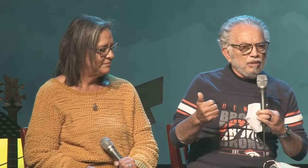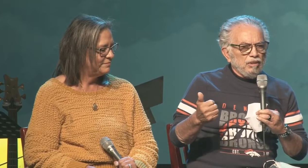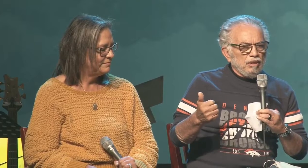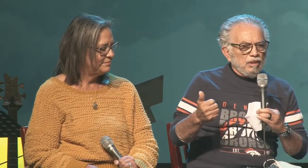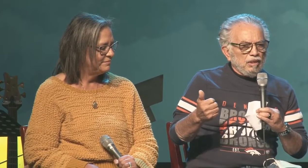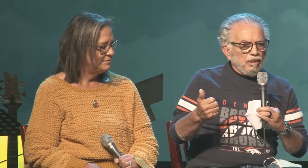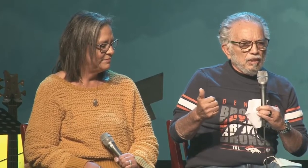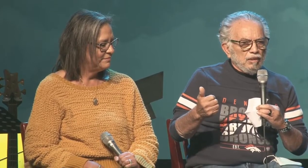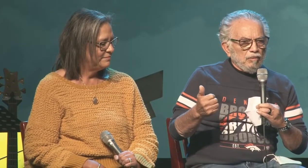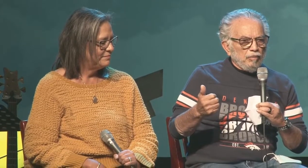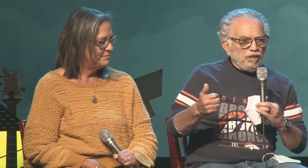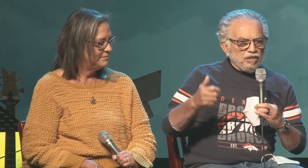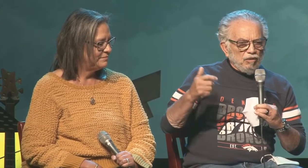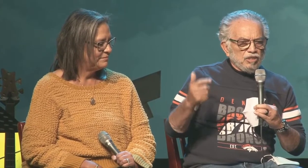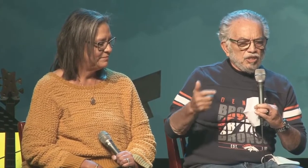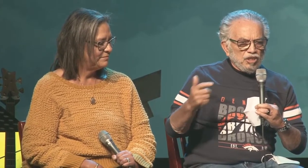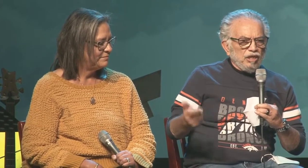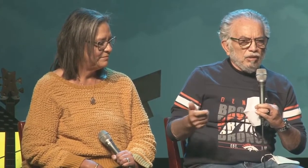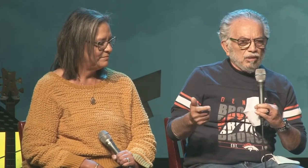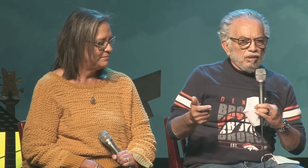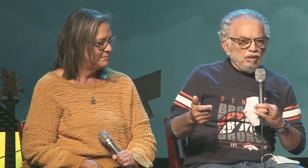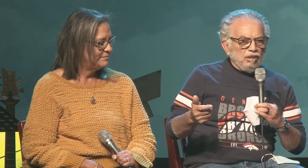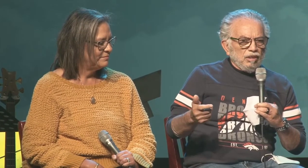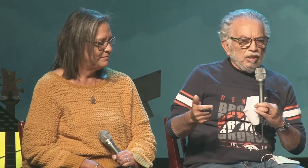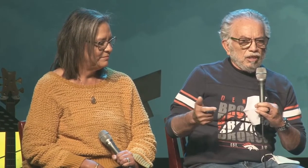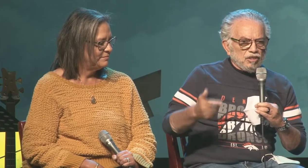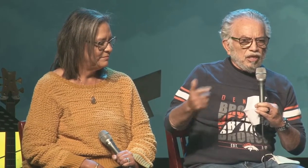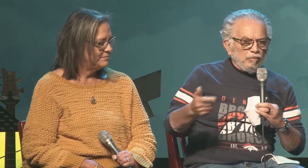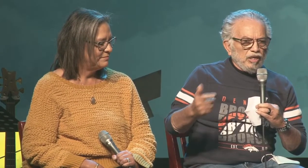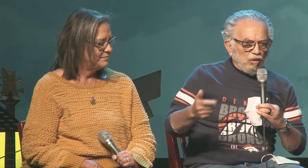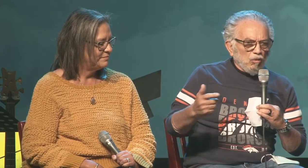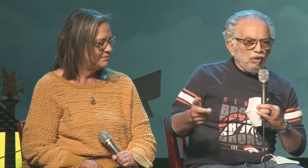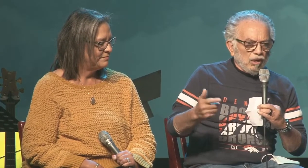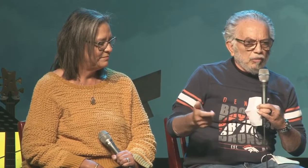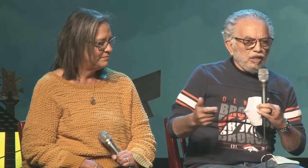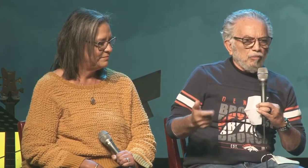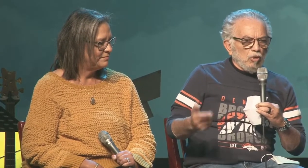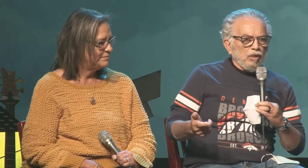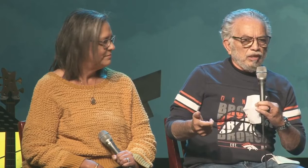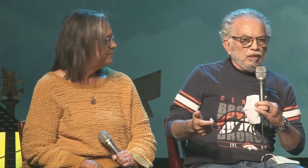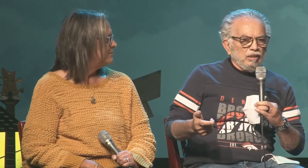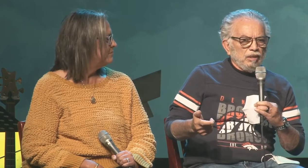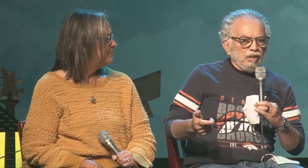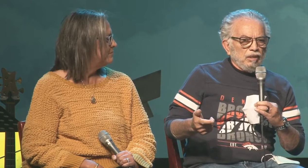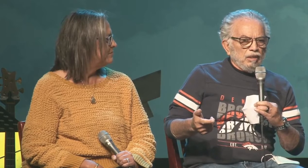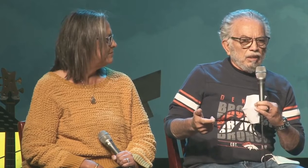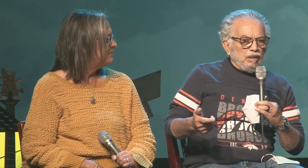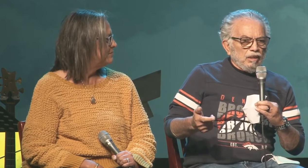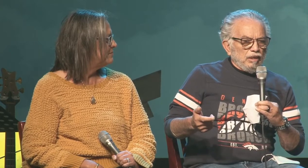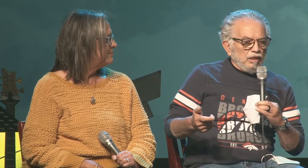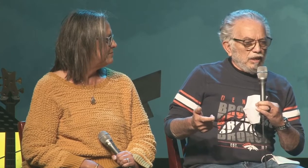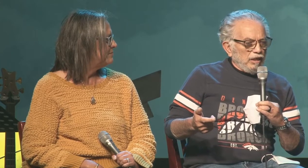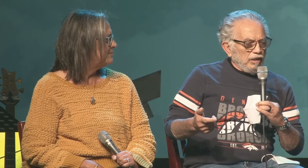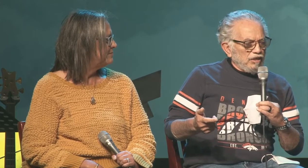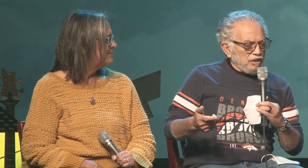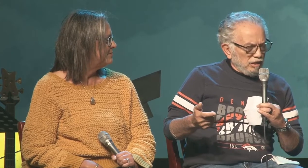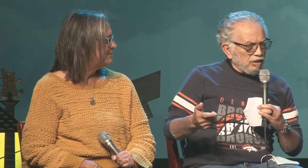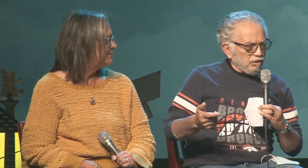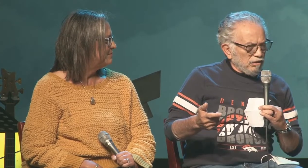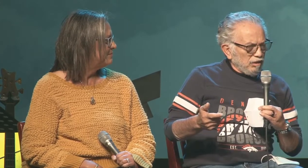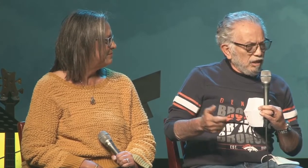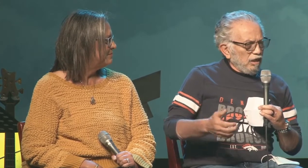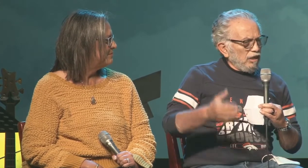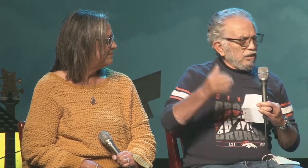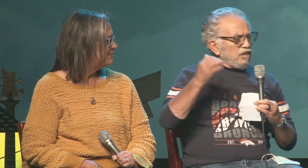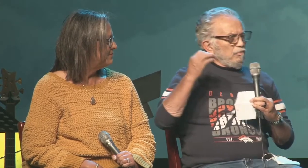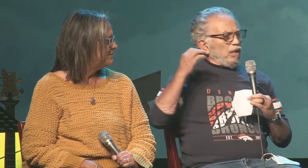jobs because I was in jail instead of being at work on Monday morning. And he said, yes,